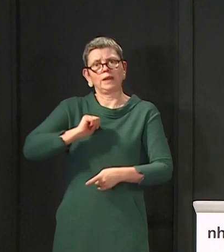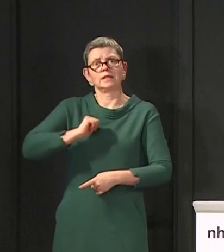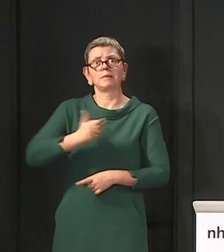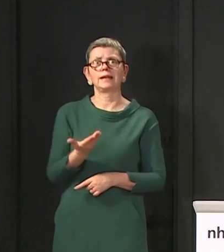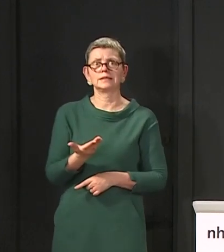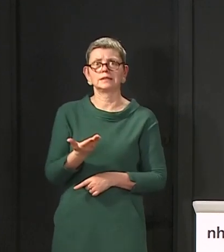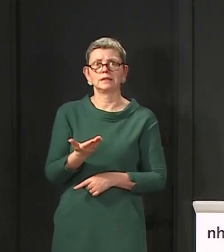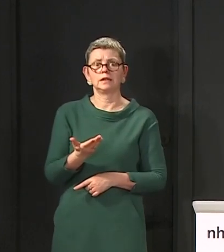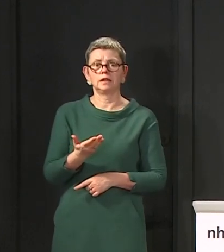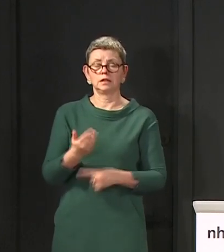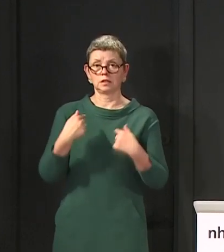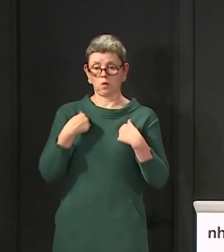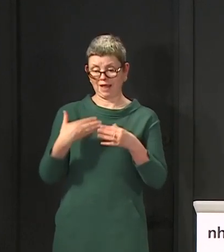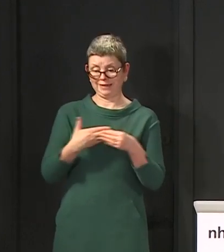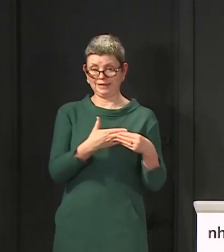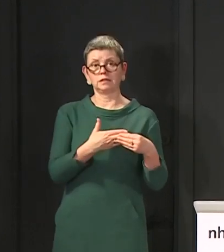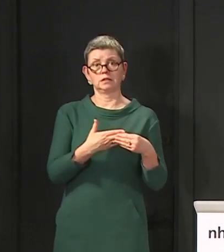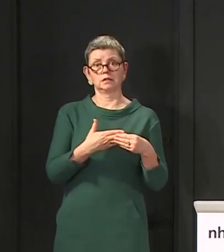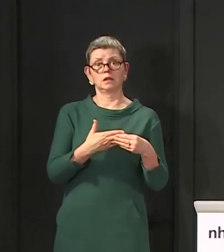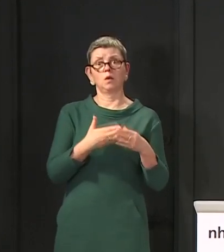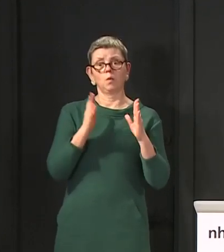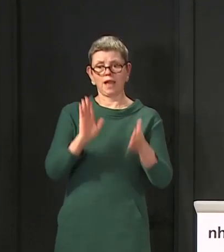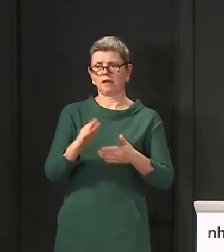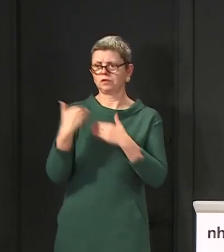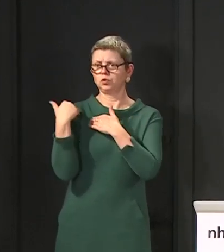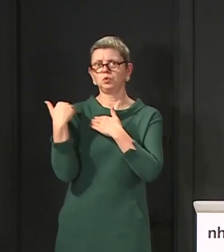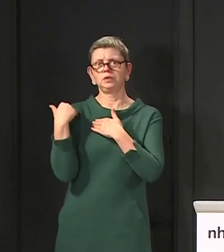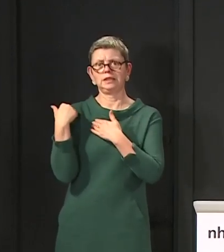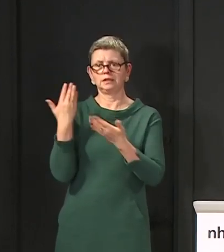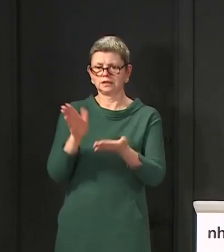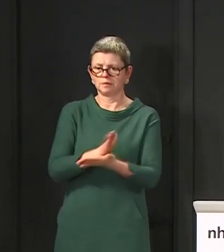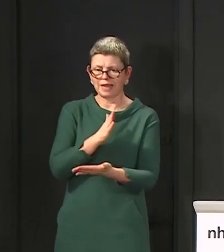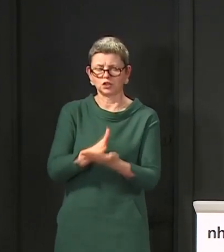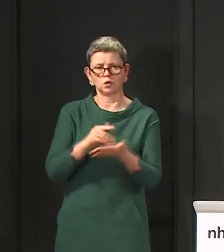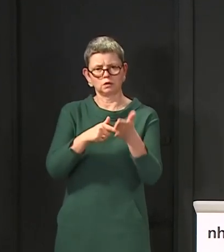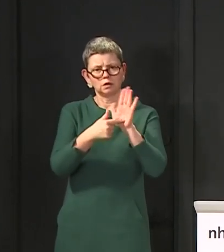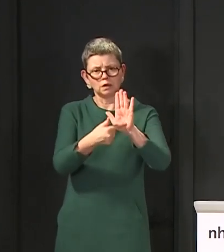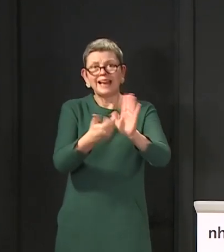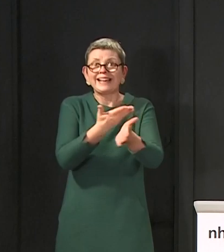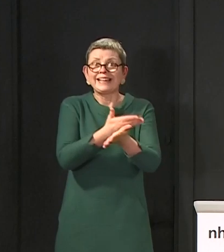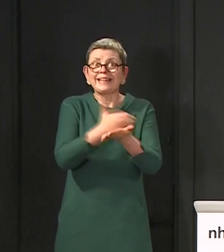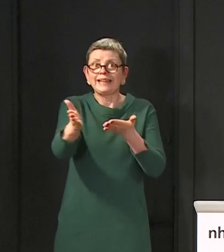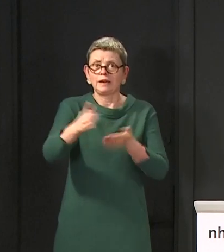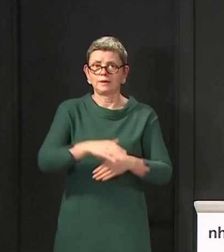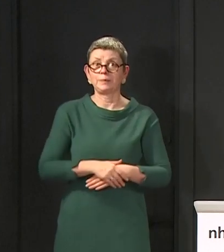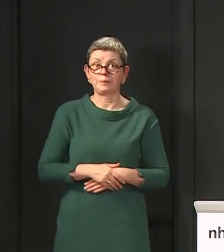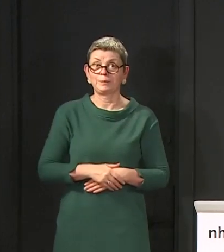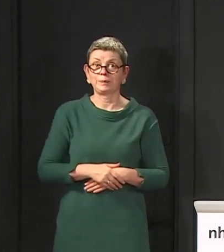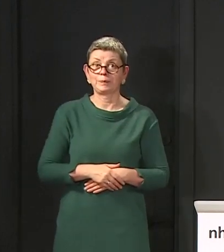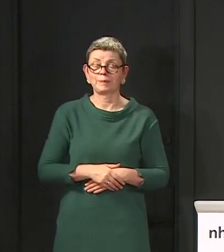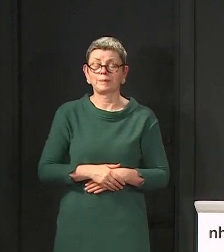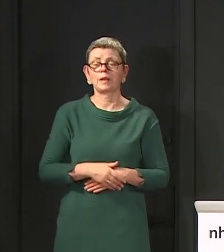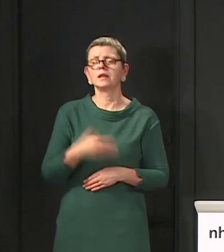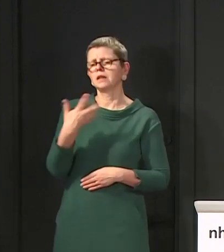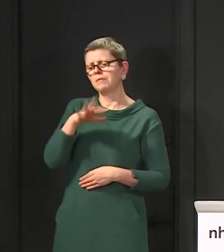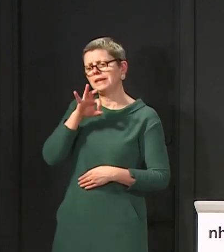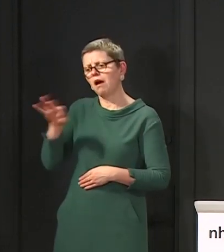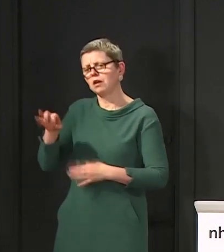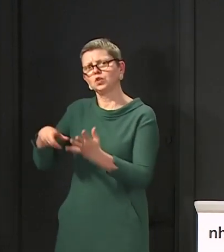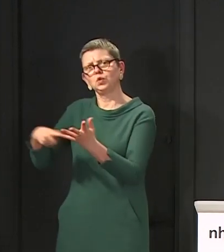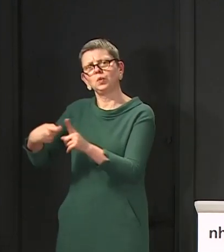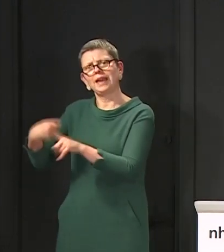deliver that clarity to those we are accountable to, not to confuse it. To that end, I have asked the UK government not to